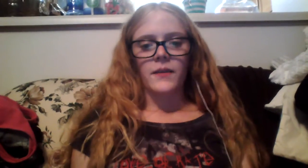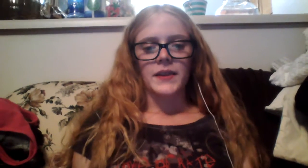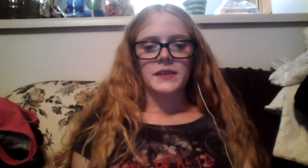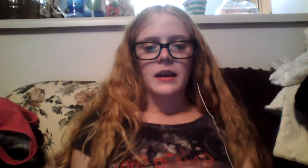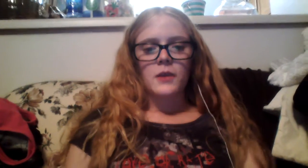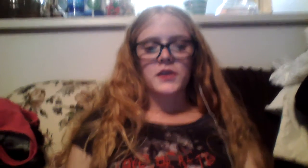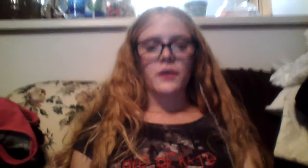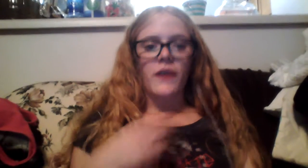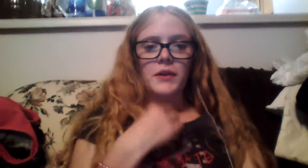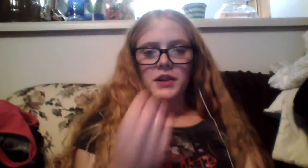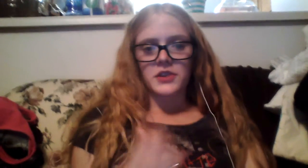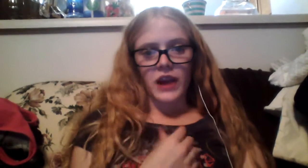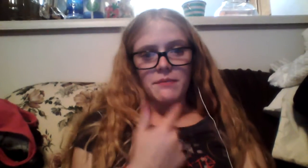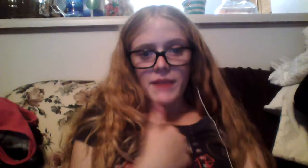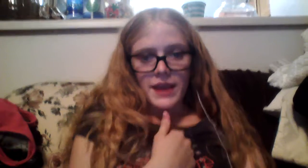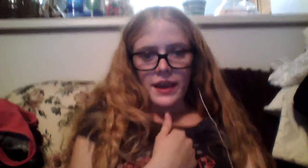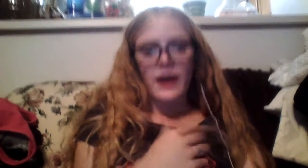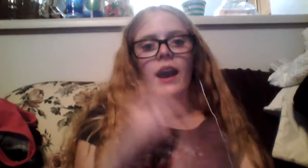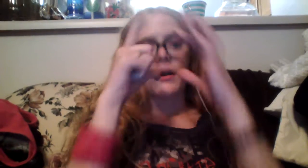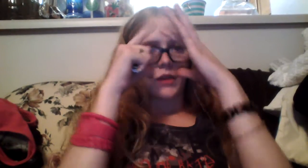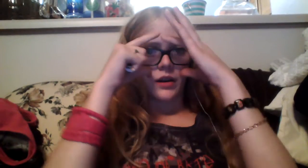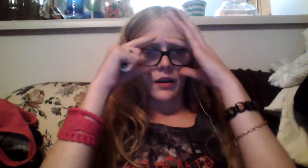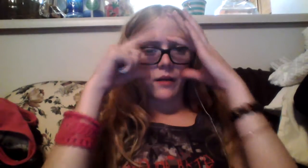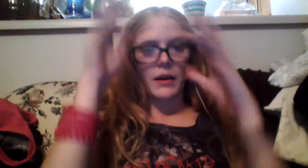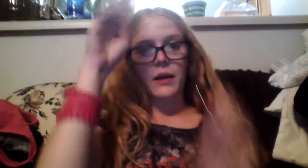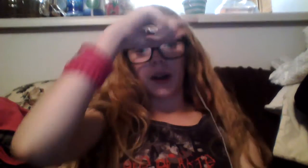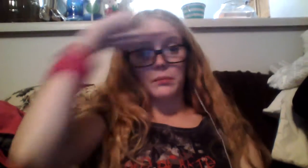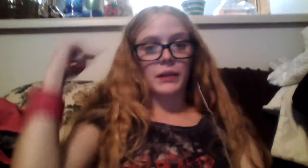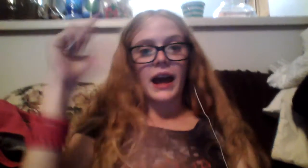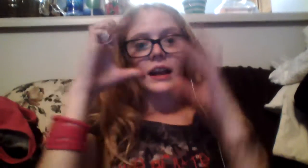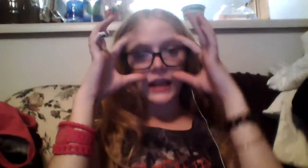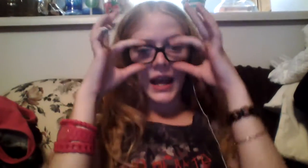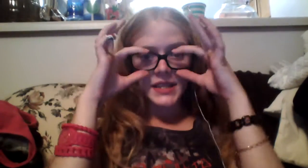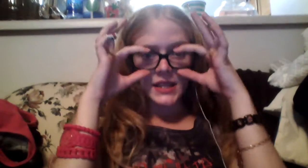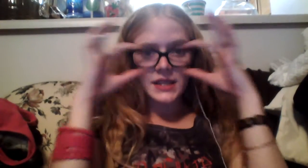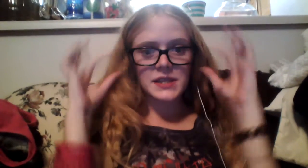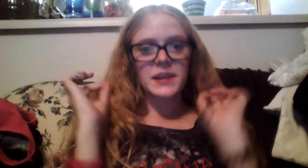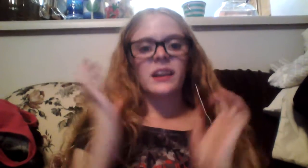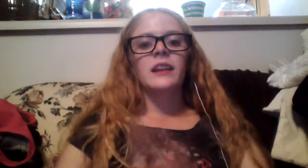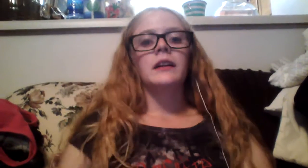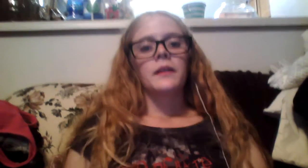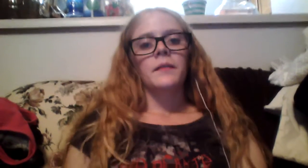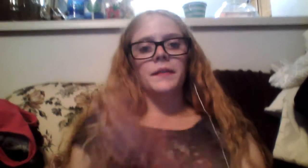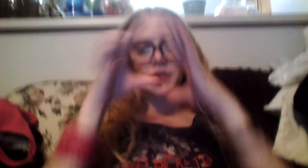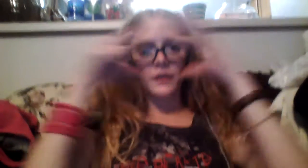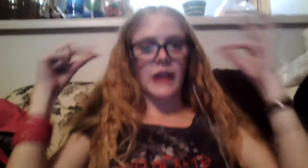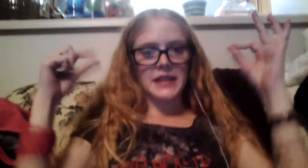Anyways, so if I were to describe me, I wear black glasses, some